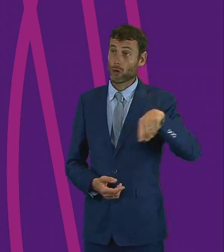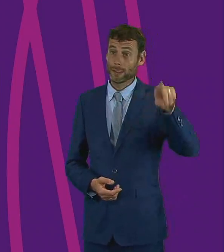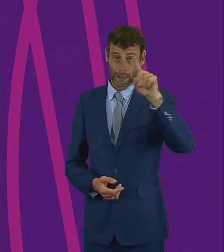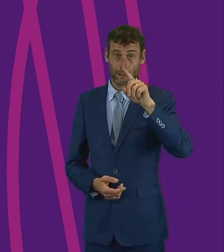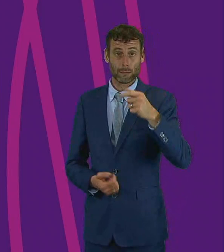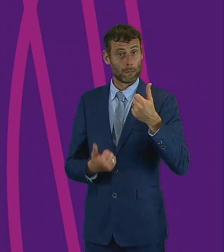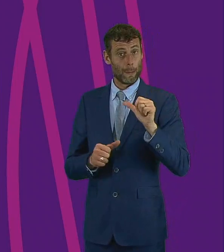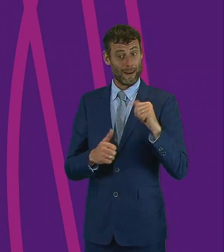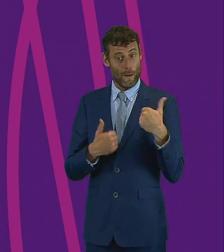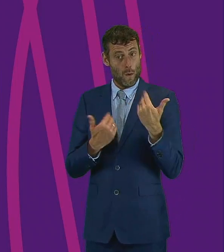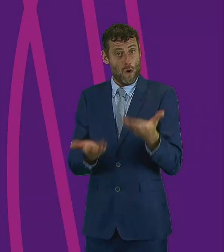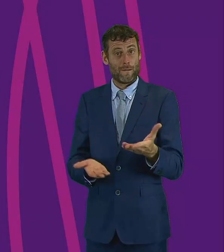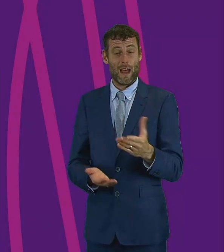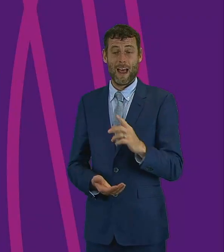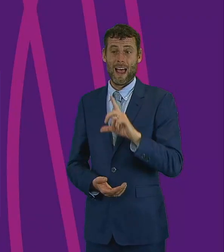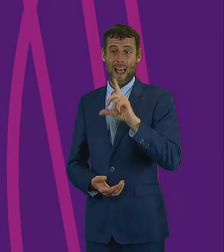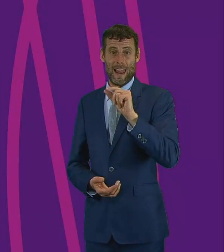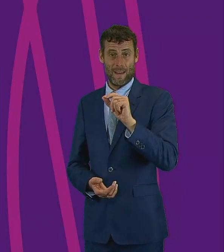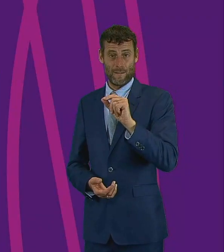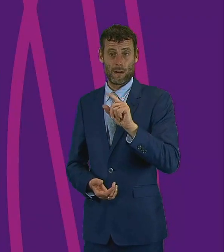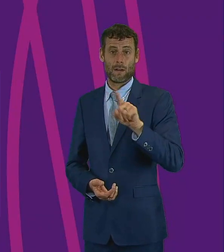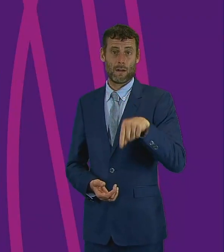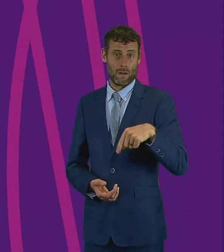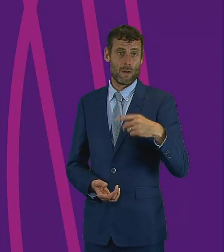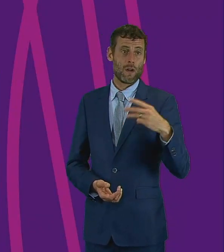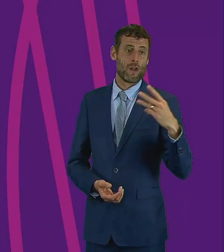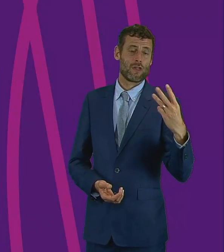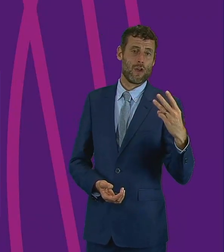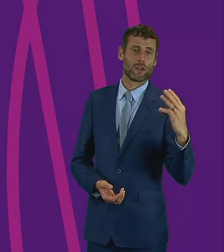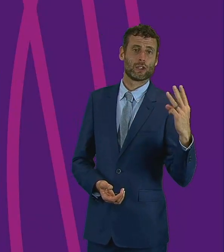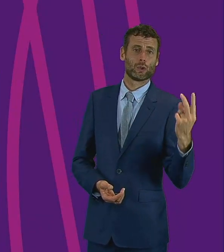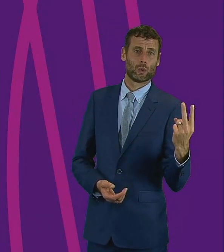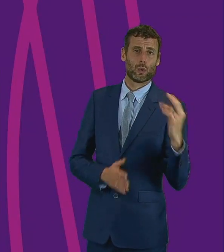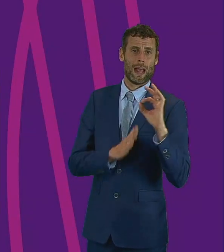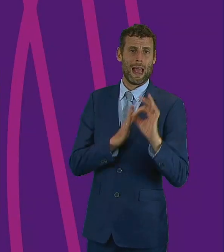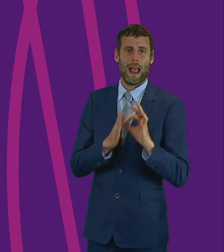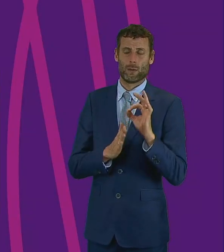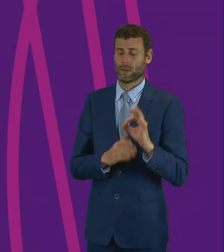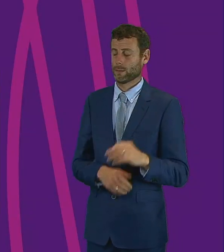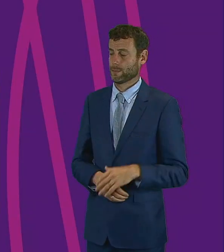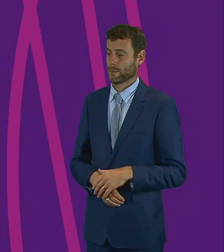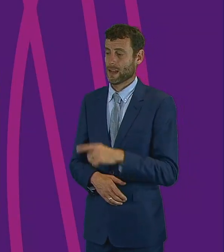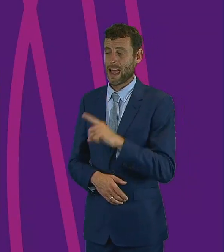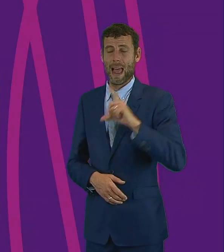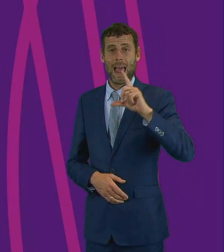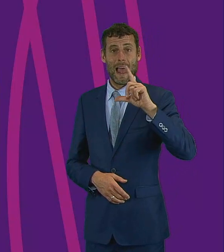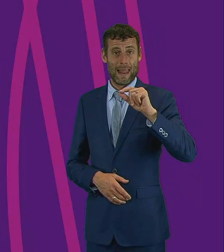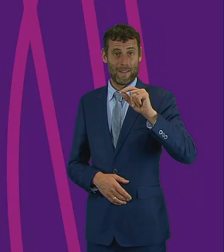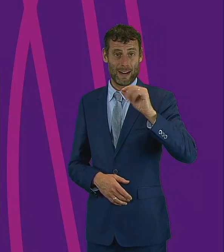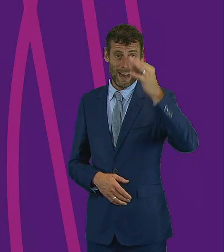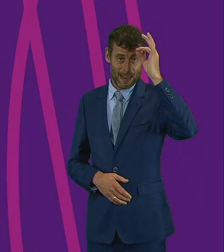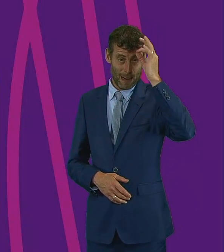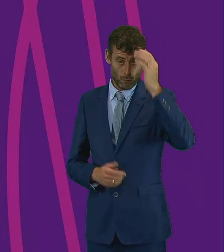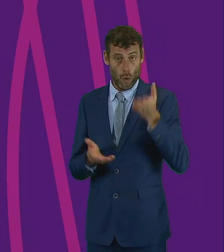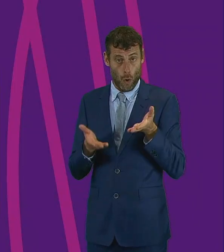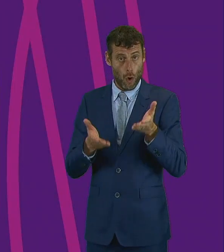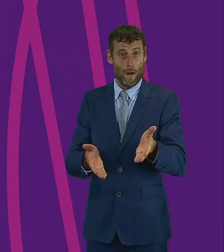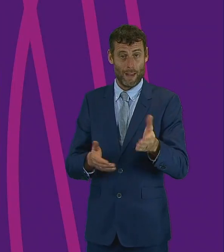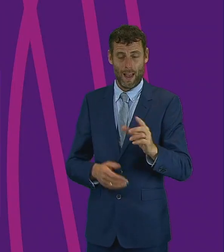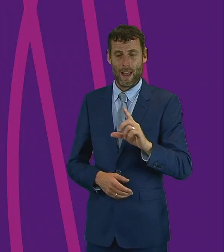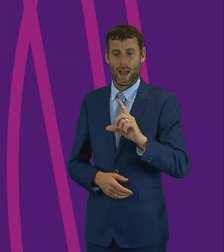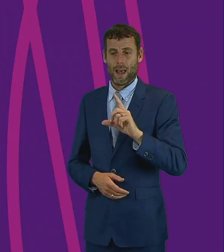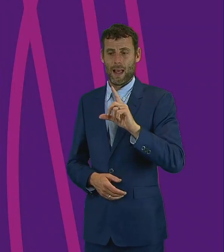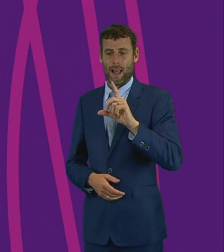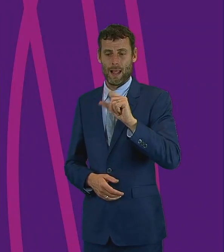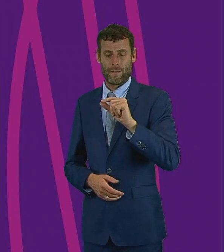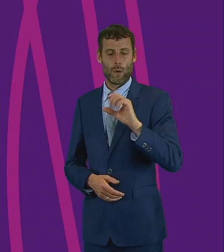First Minister. 11 councils are currently delivering 1,140 hours in full: